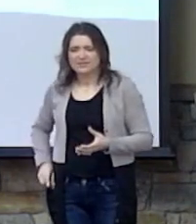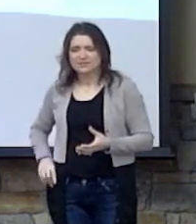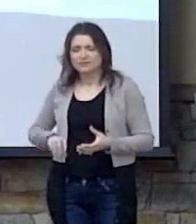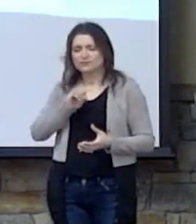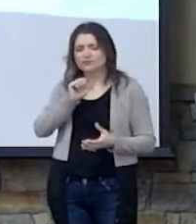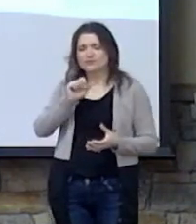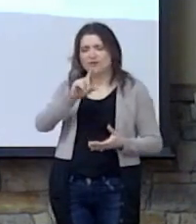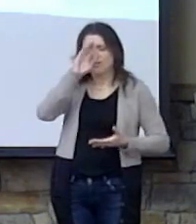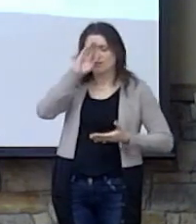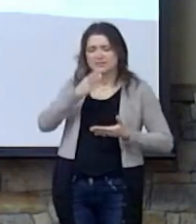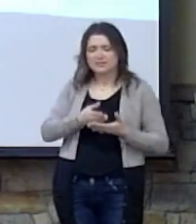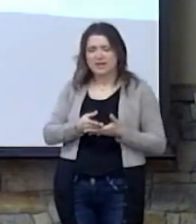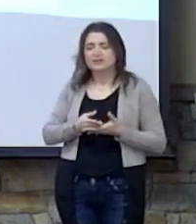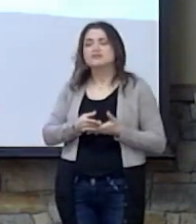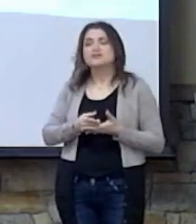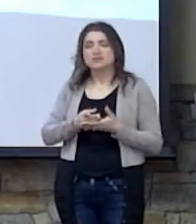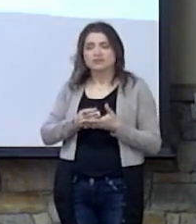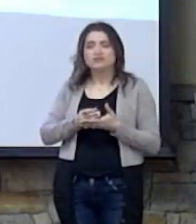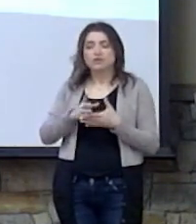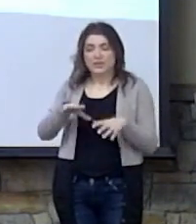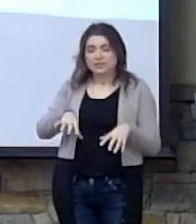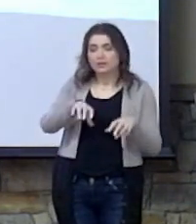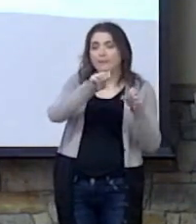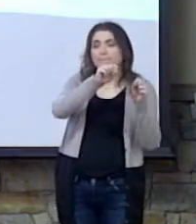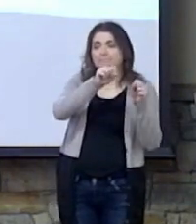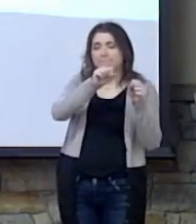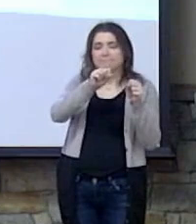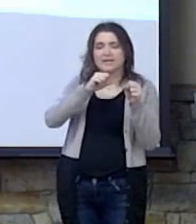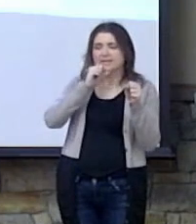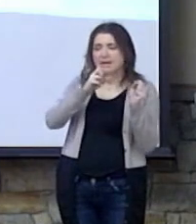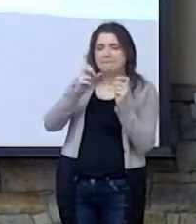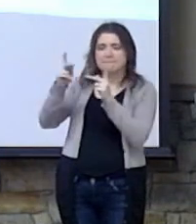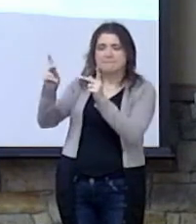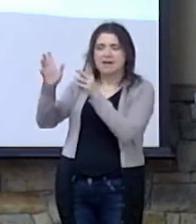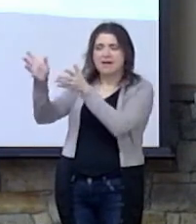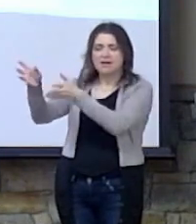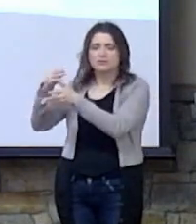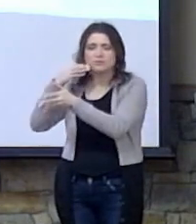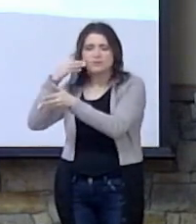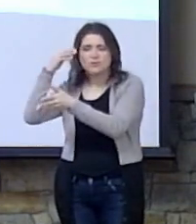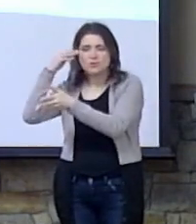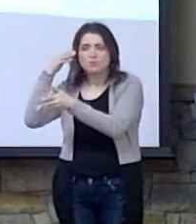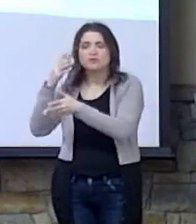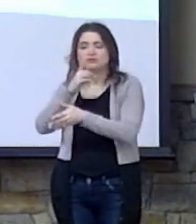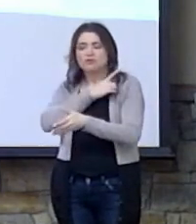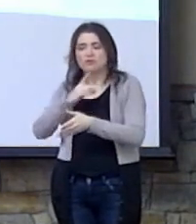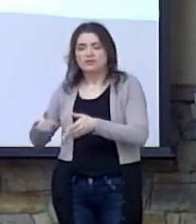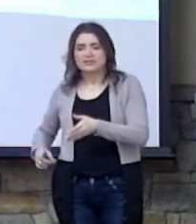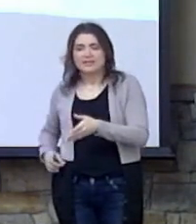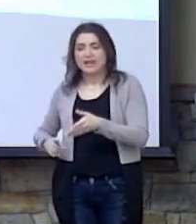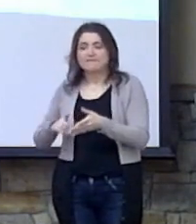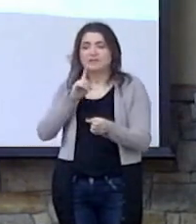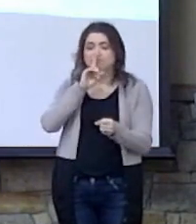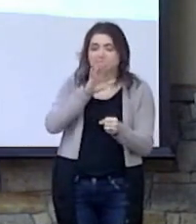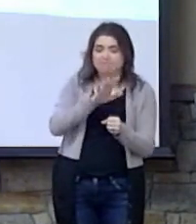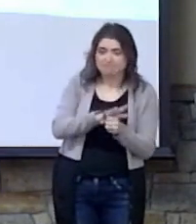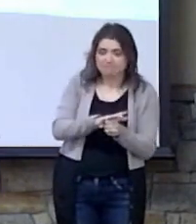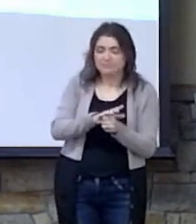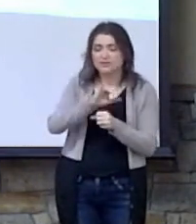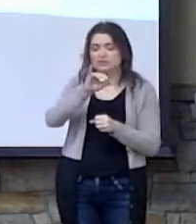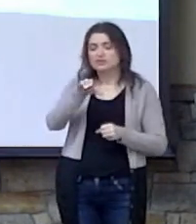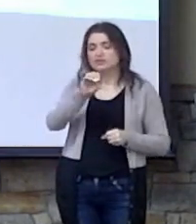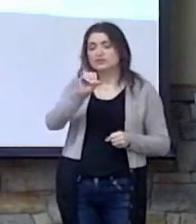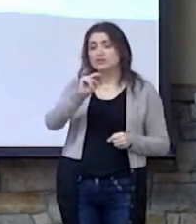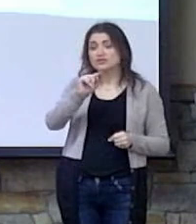day and would not let him return to his father's house. Then Jonathan made a covenant with David, because he loved him as his own